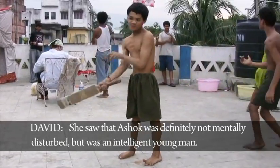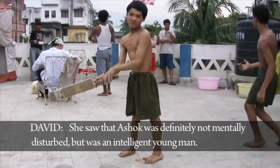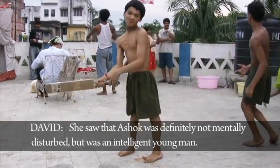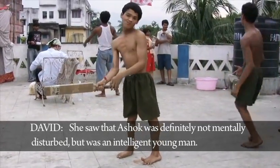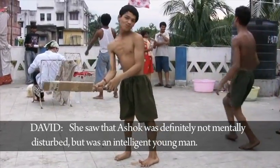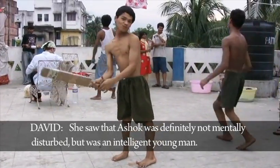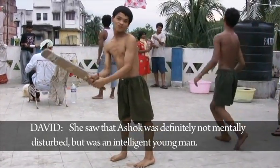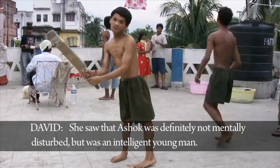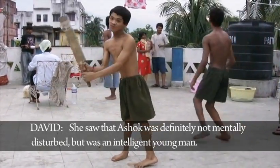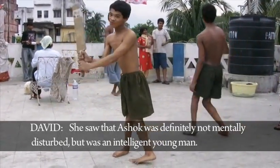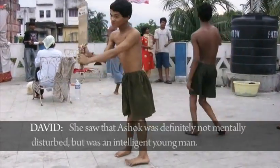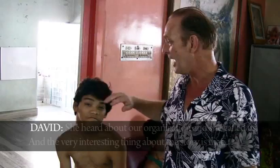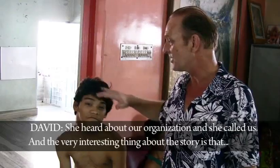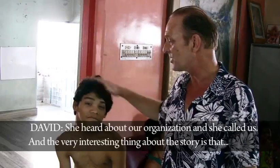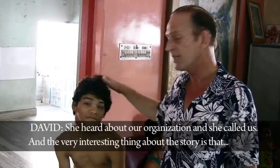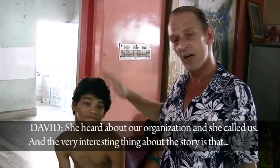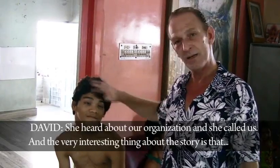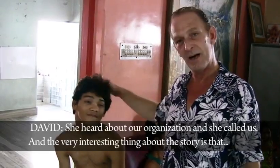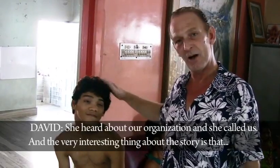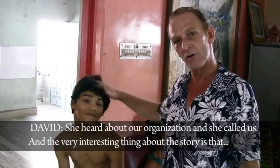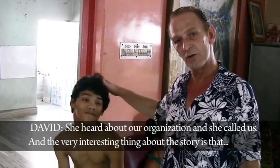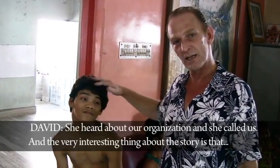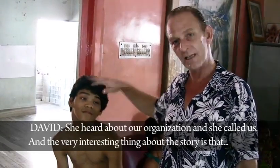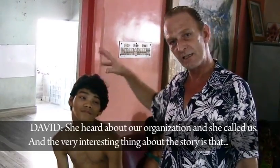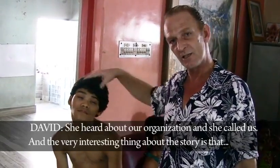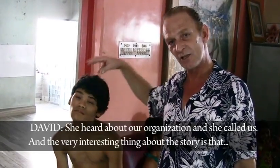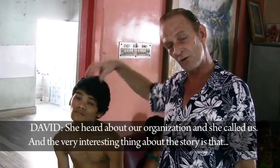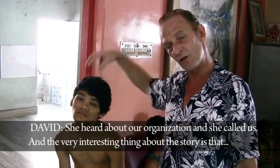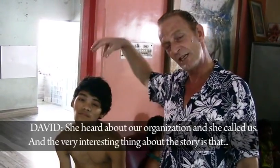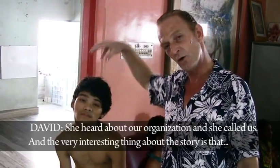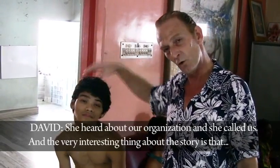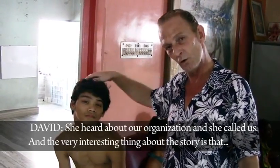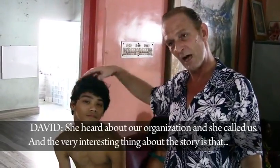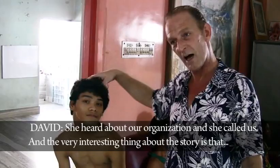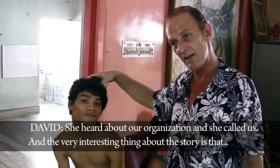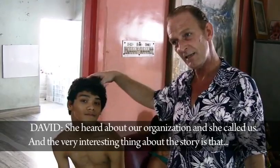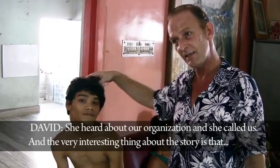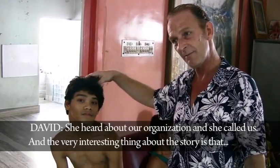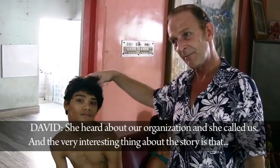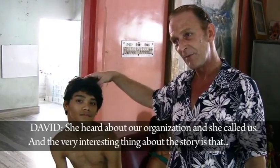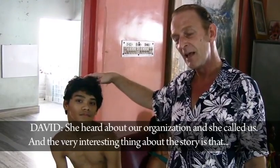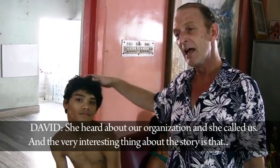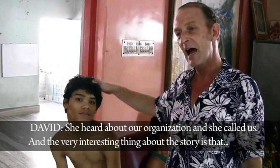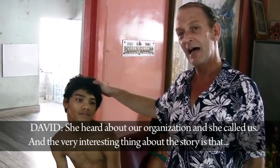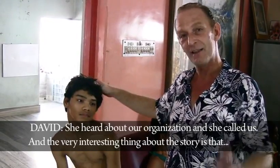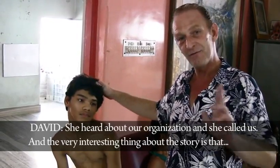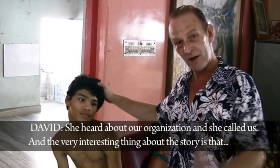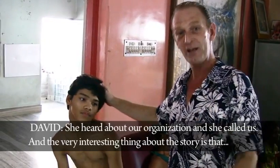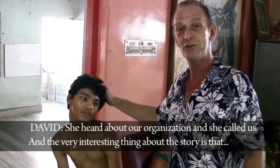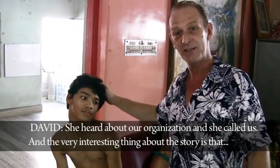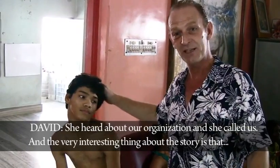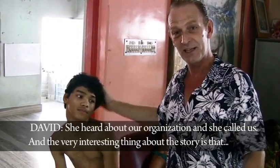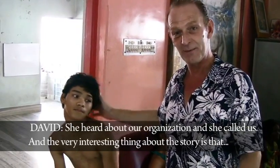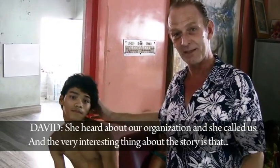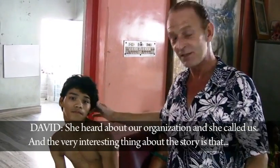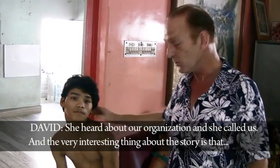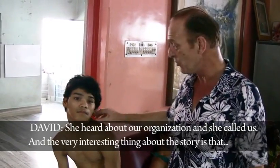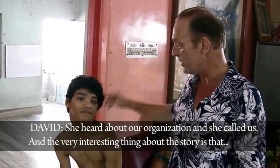young man. And she'd heard about our organisation, so she called us. And the very interesting thing about the story is